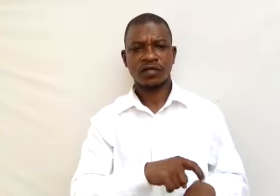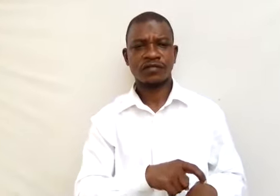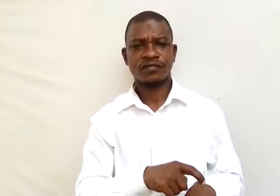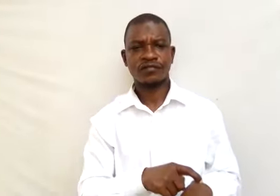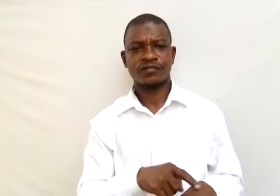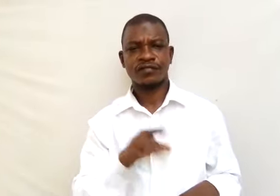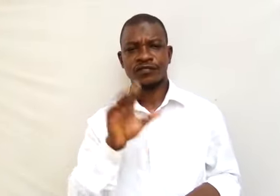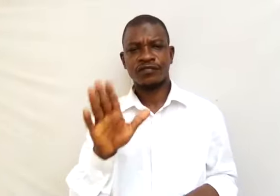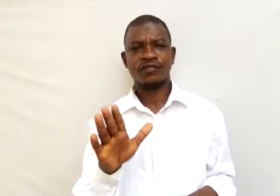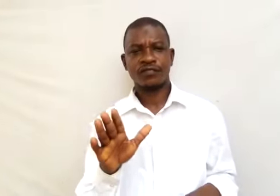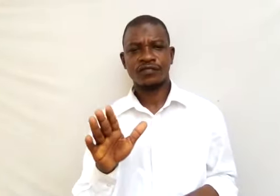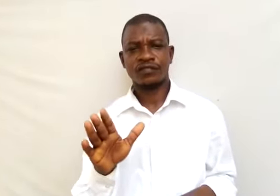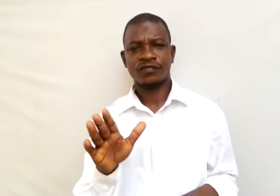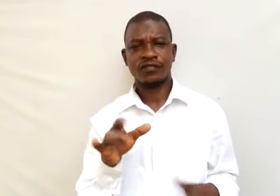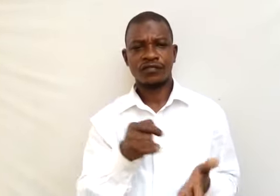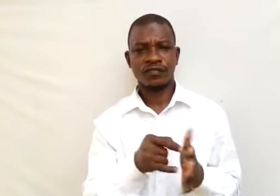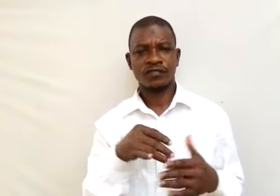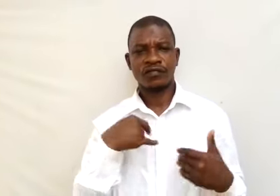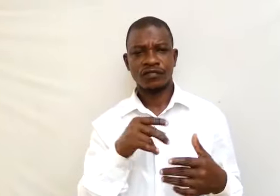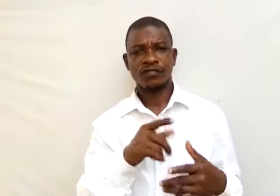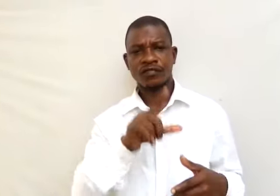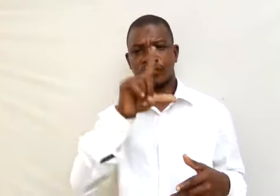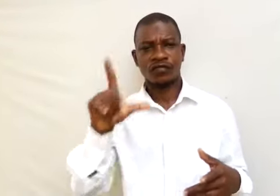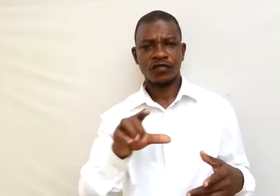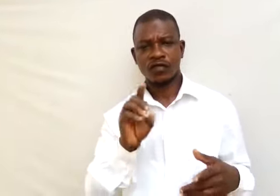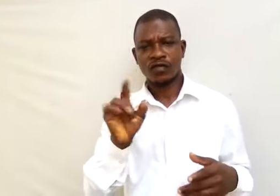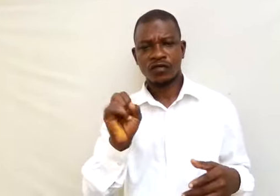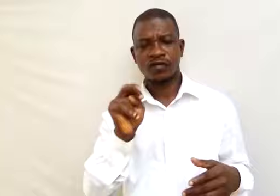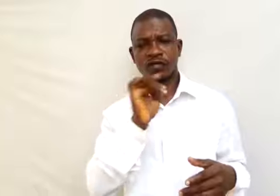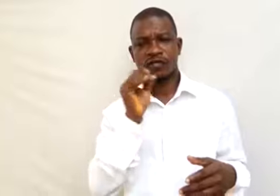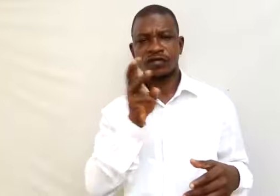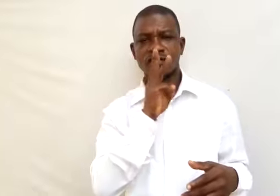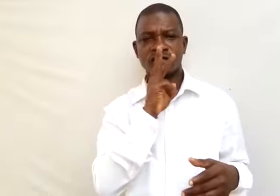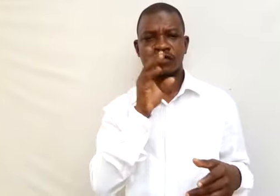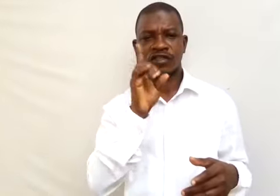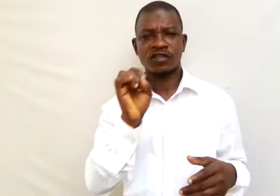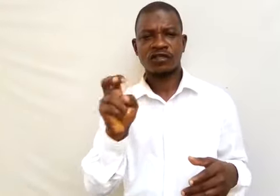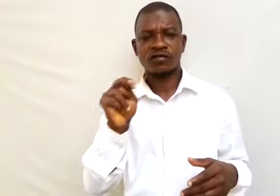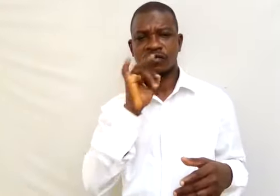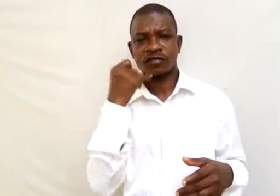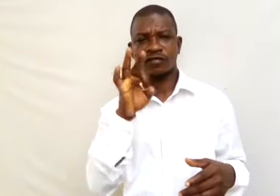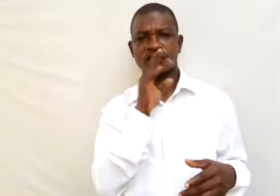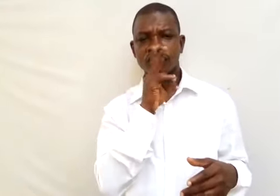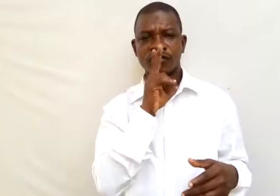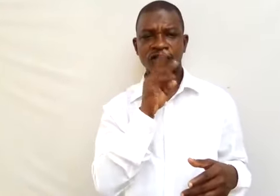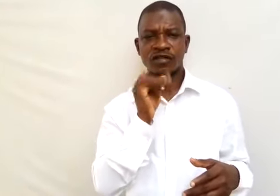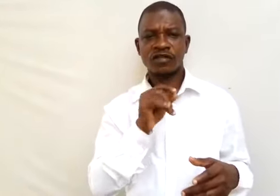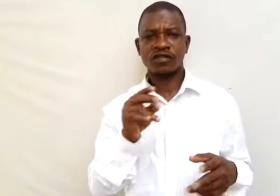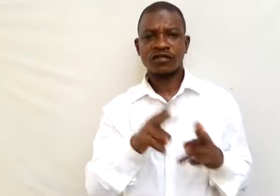Five, it has low density water. The density of the water is very low.